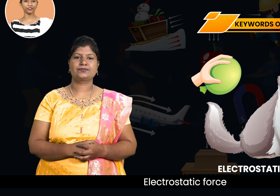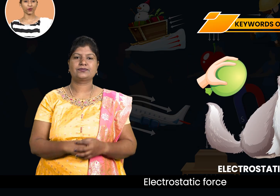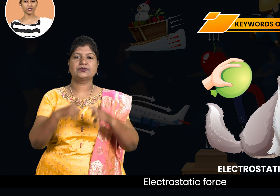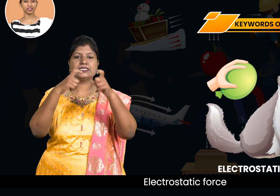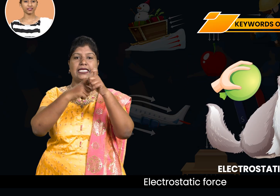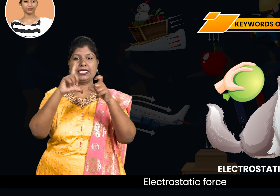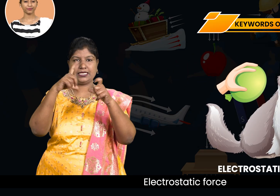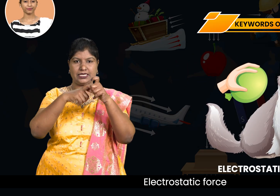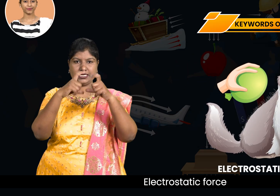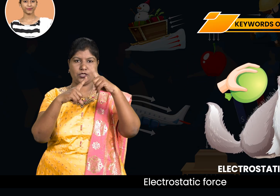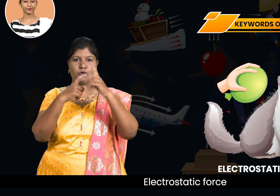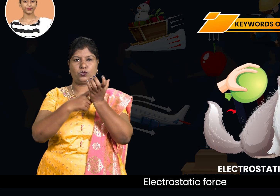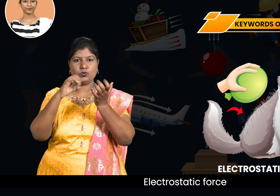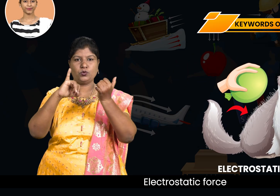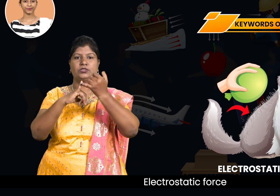electrostatic force,